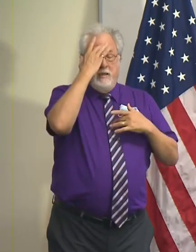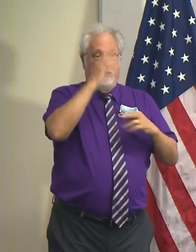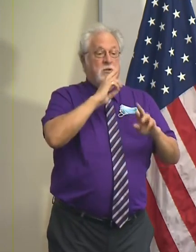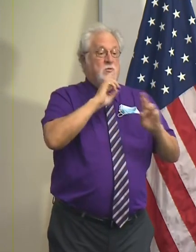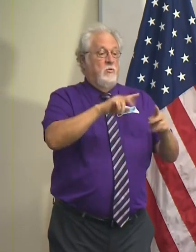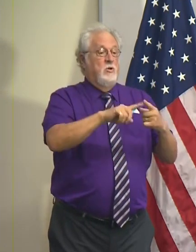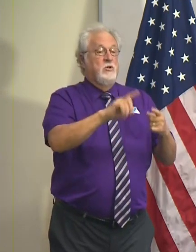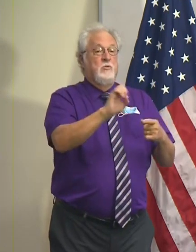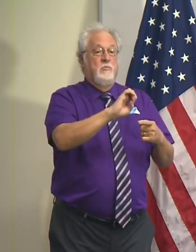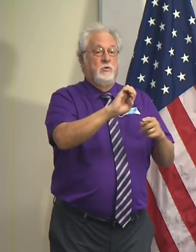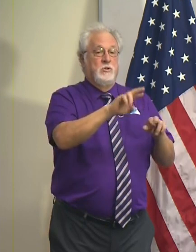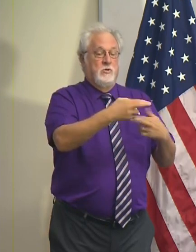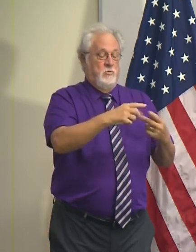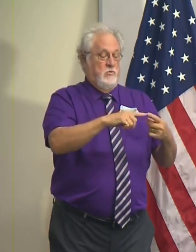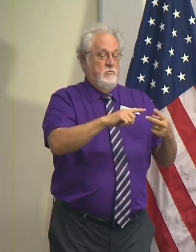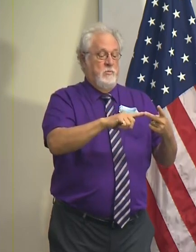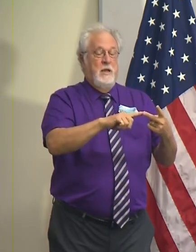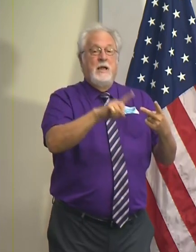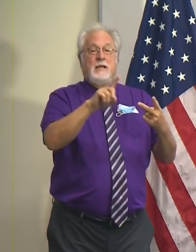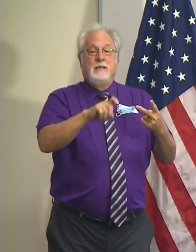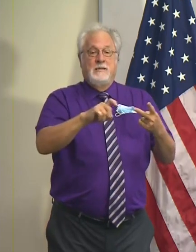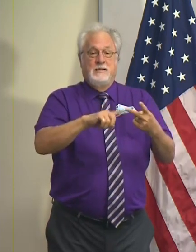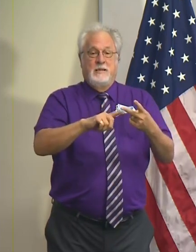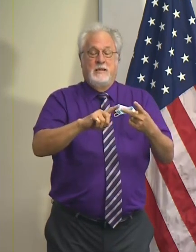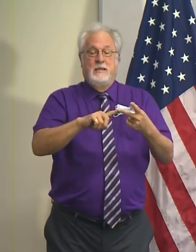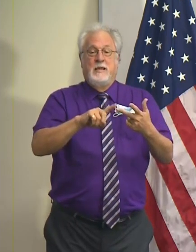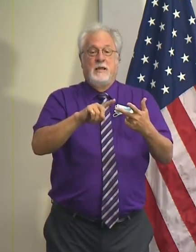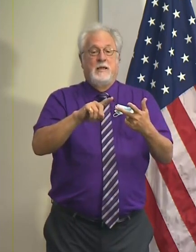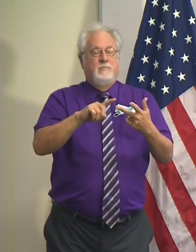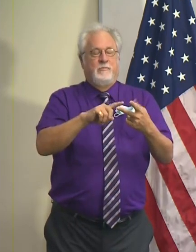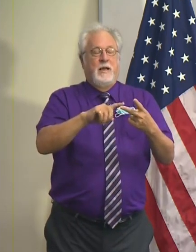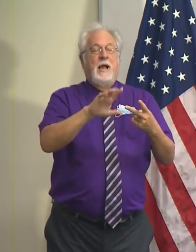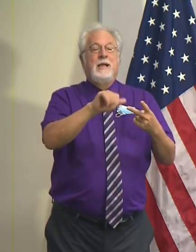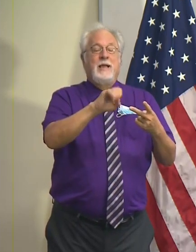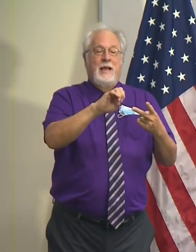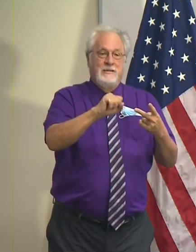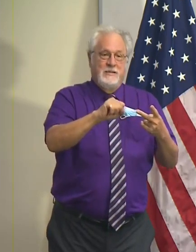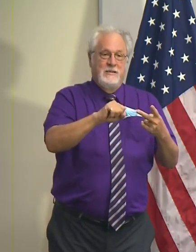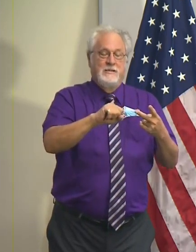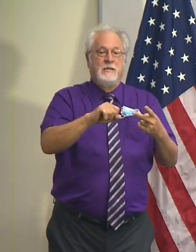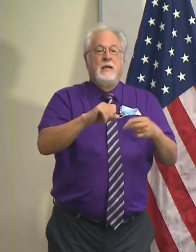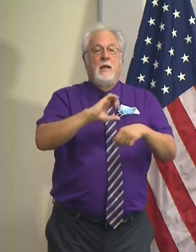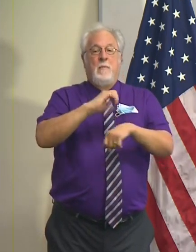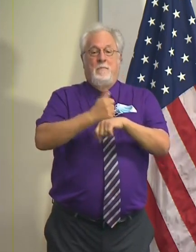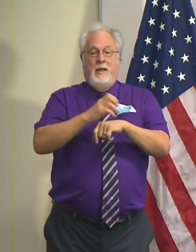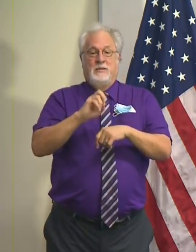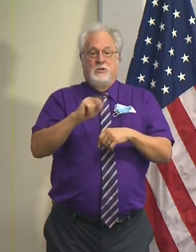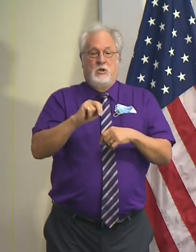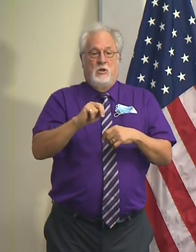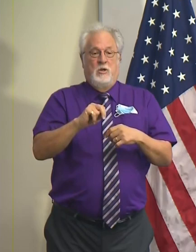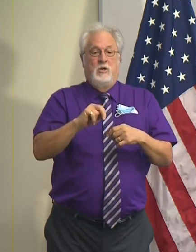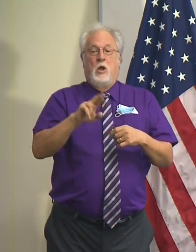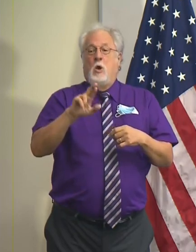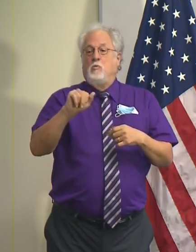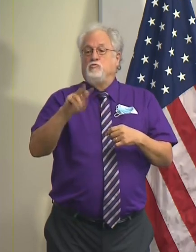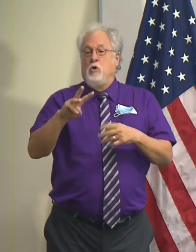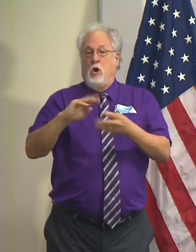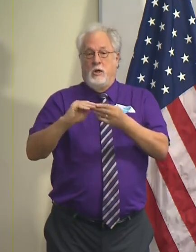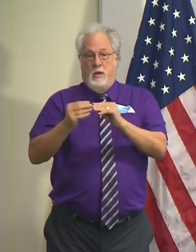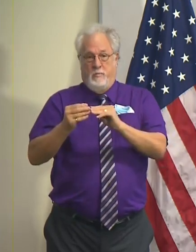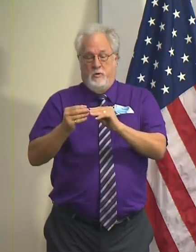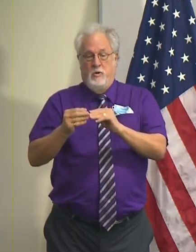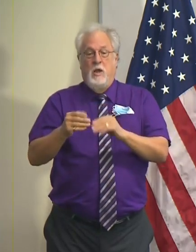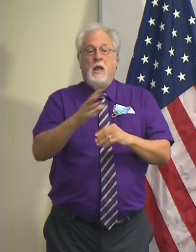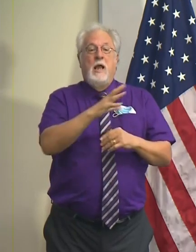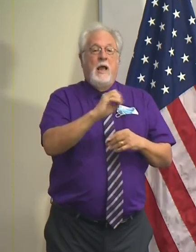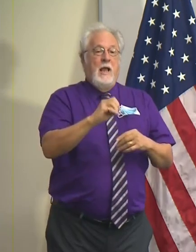emergency departments. It's testing and cases, I should say, based on both the raw number of cases